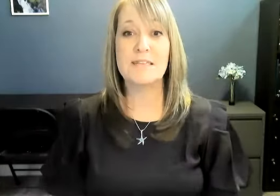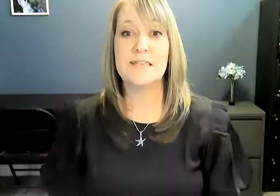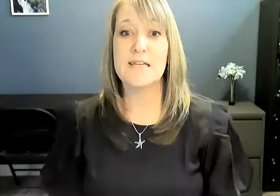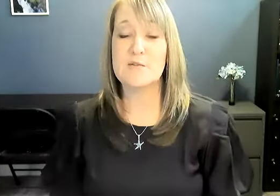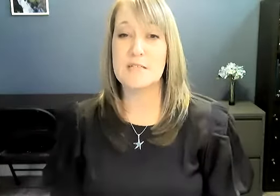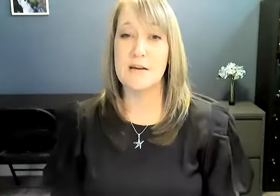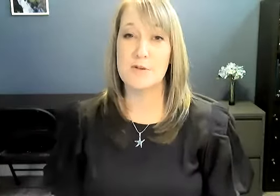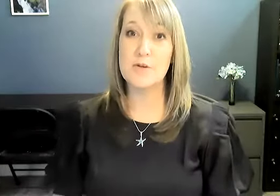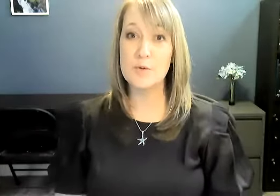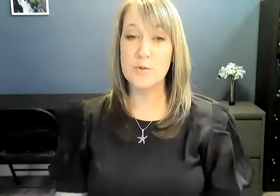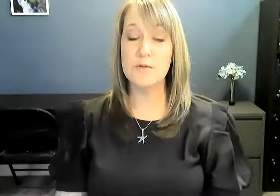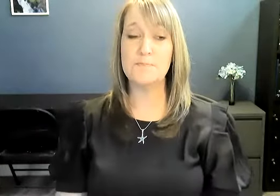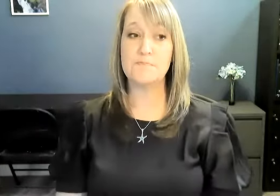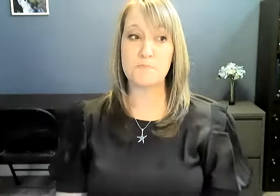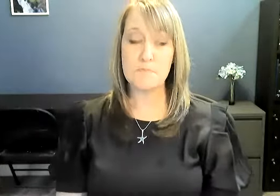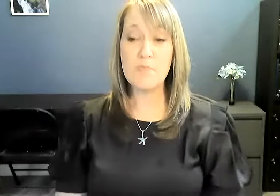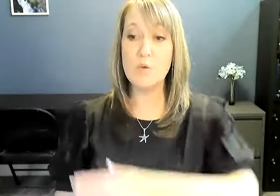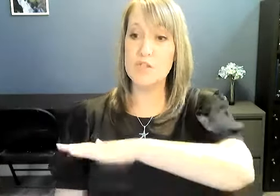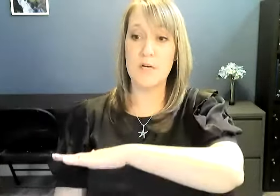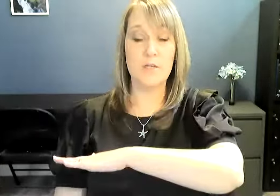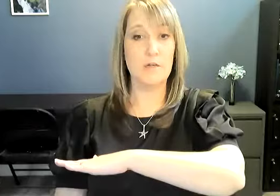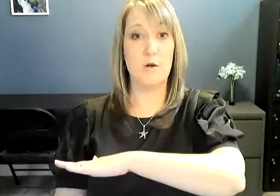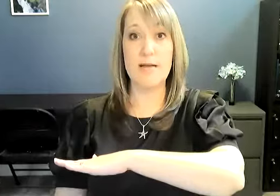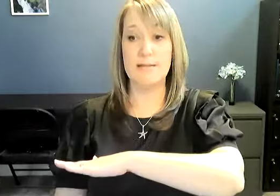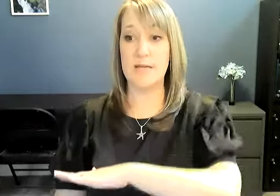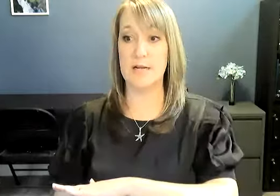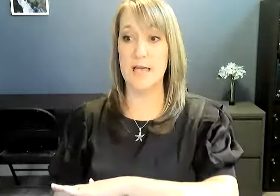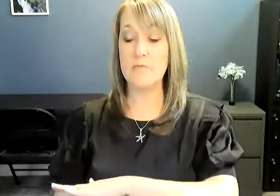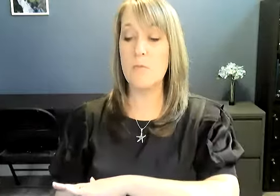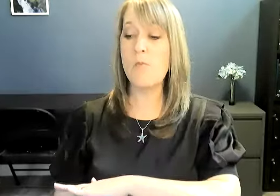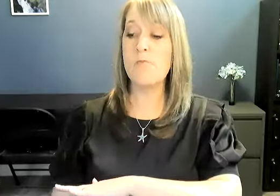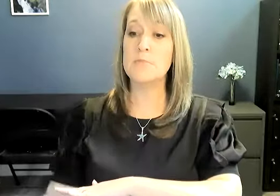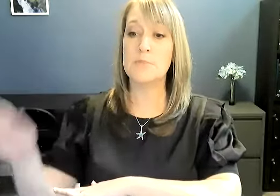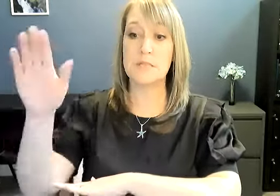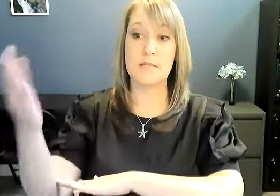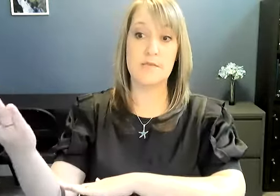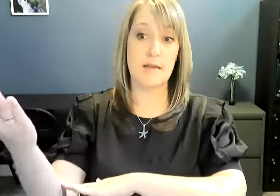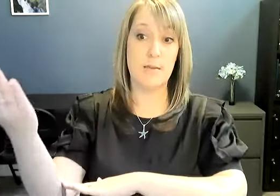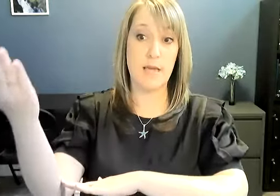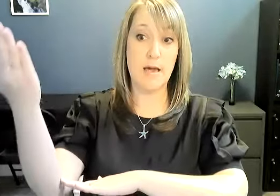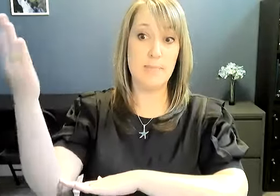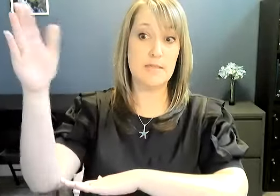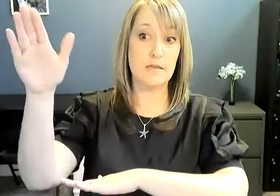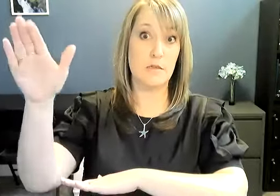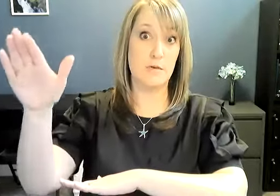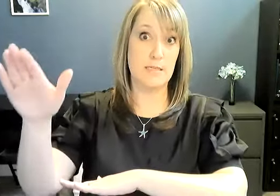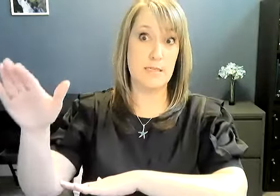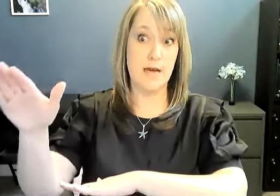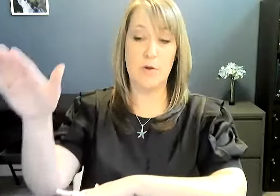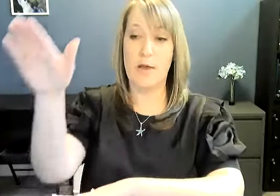The next one is afternoon, which you've got your horizon here again, but then instead of the sun coming up, it's going to start going down. Okay,